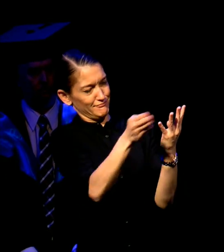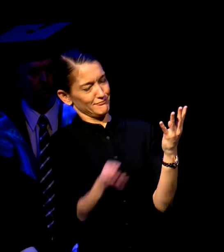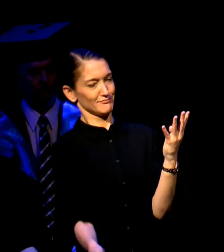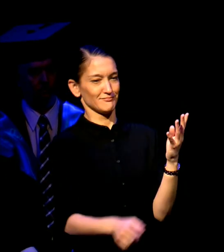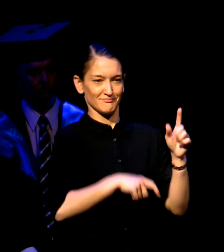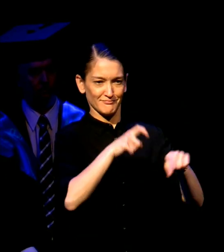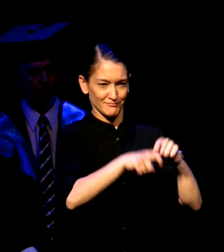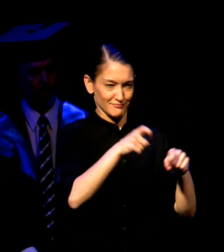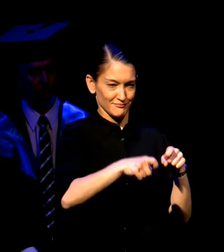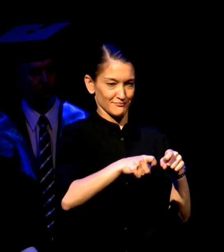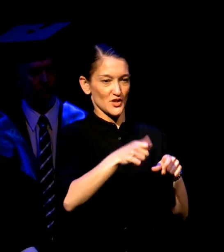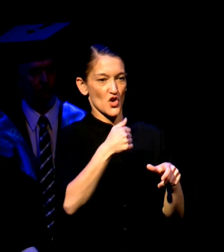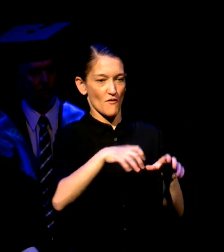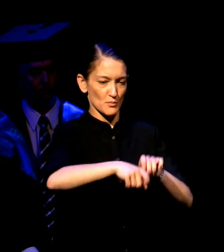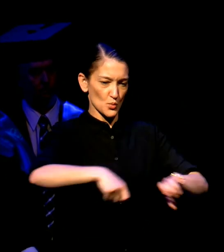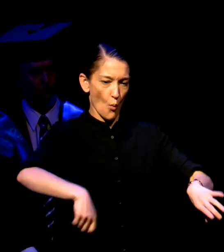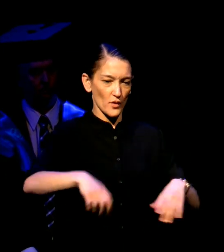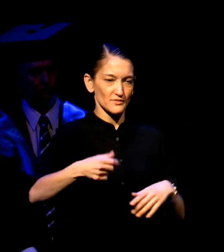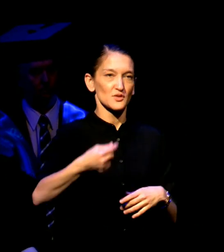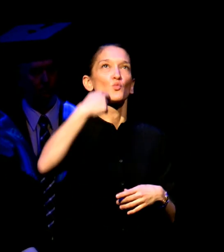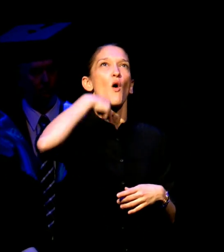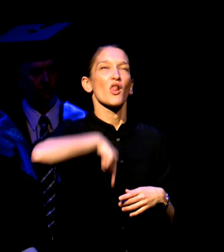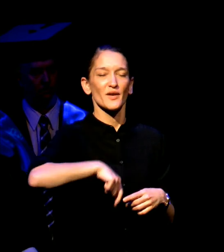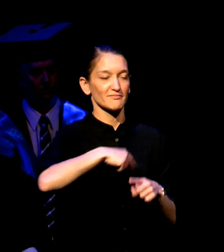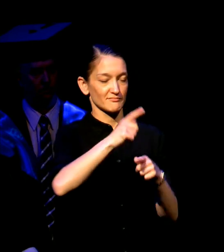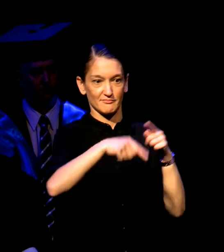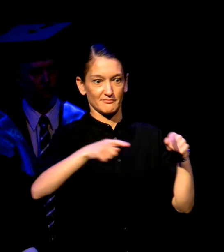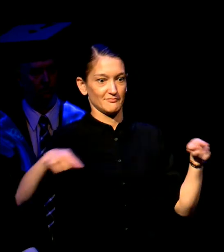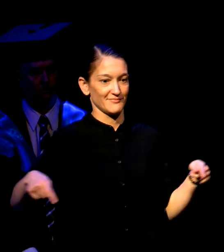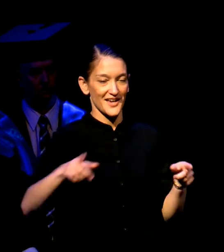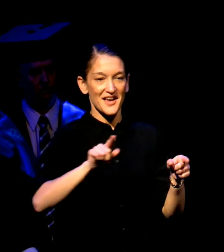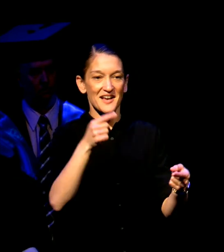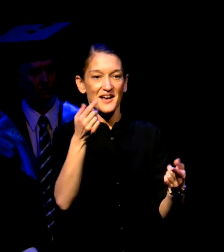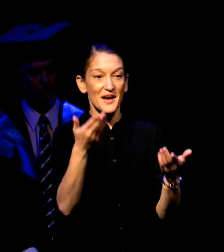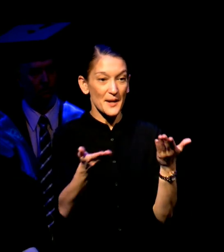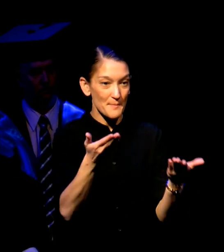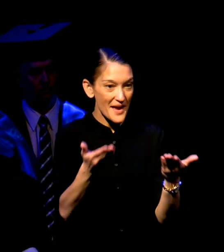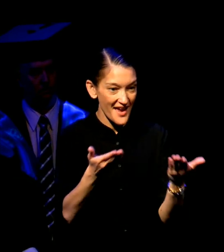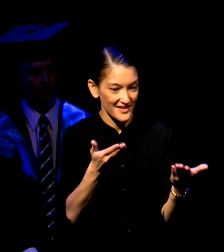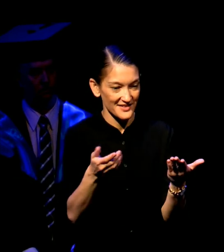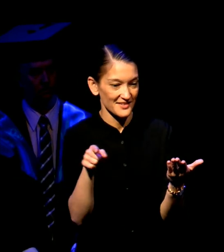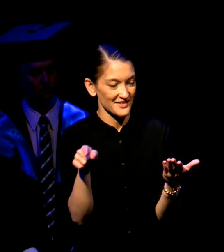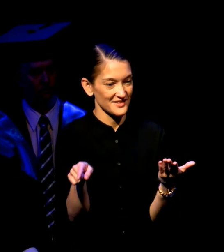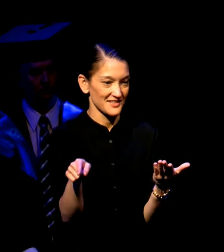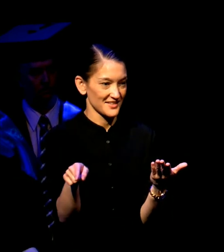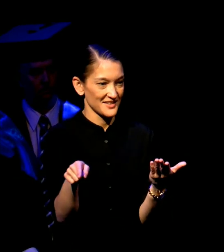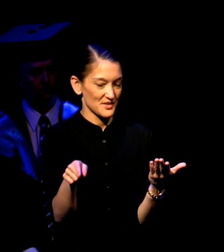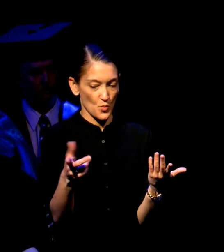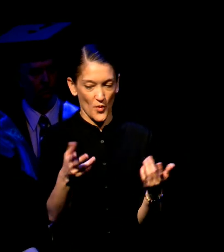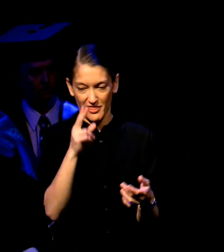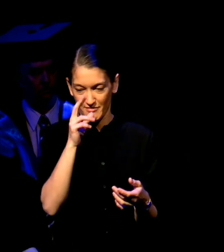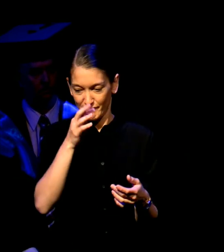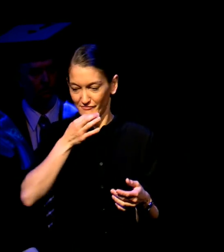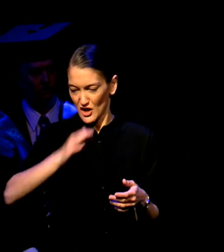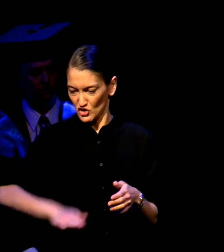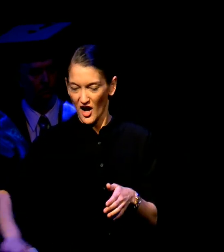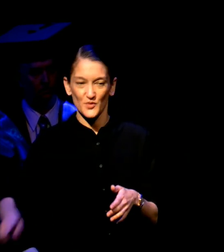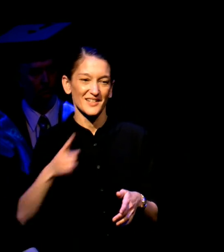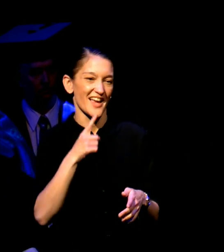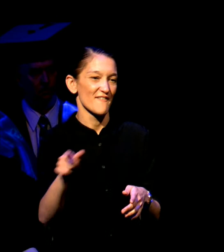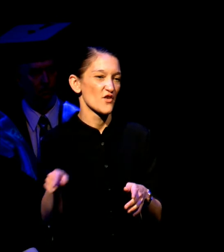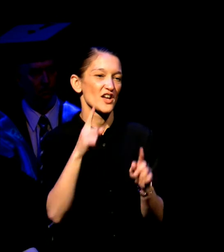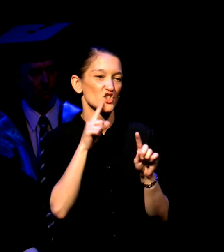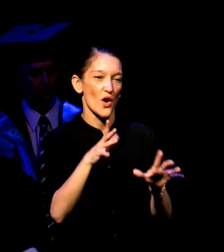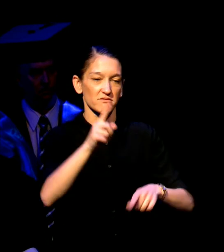gymnast with an acrobatic dog from Nimbin competing against a cute-as-a-button child, four-year-old, dressed in an